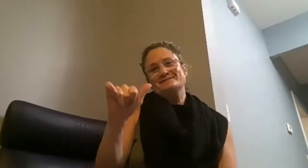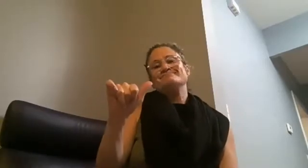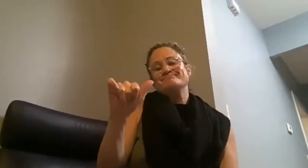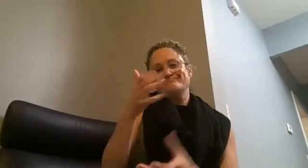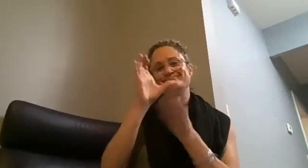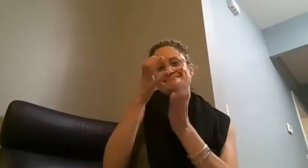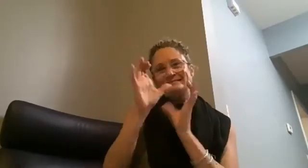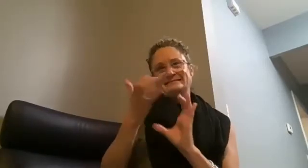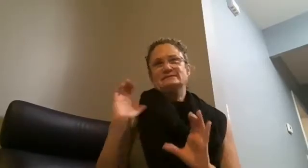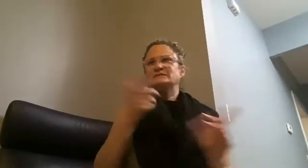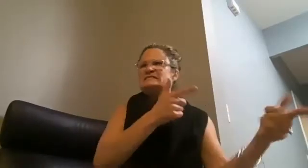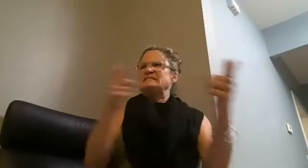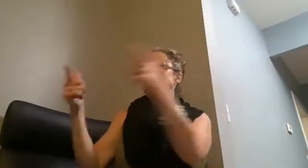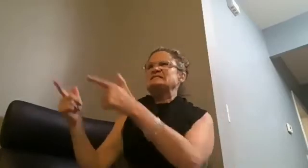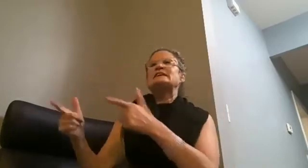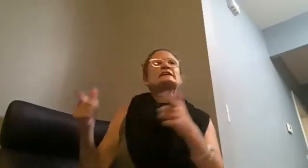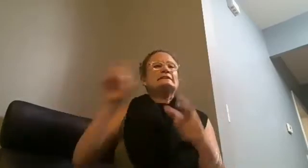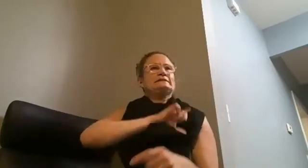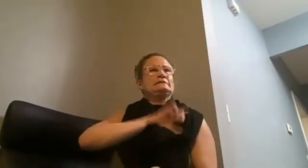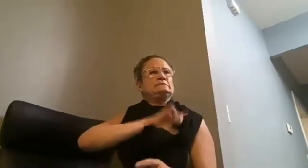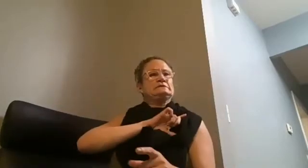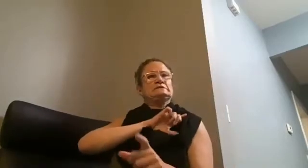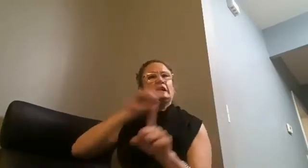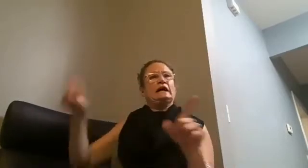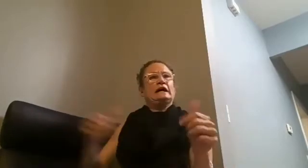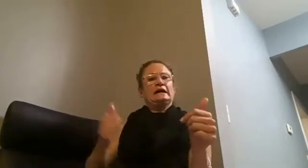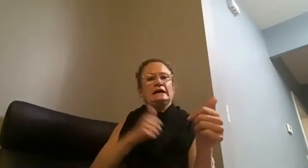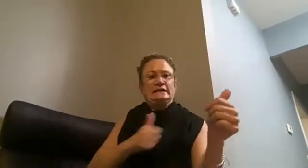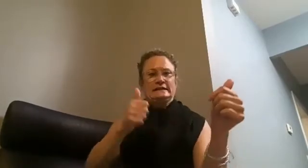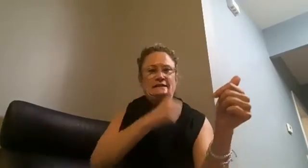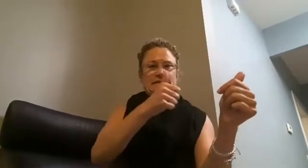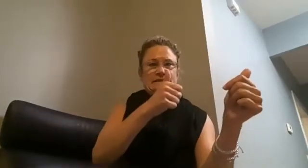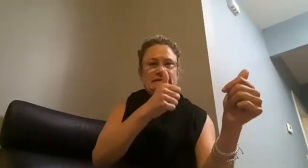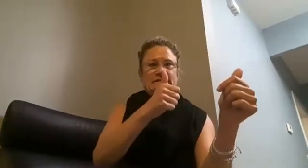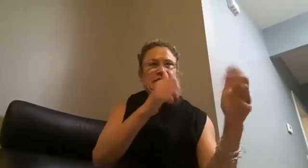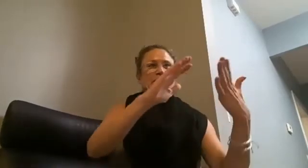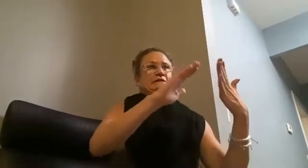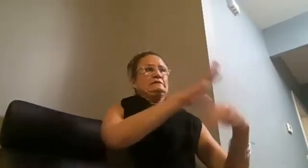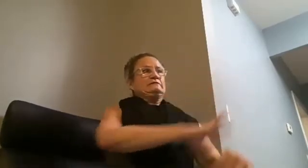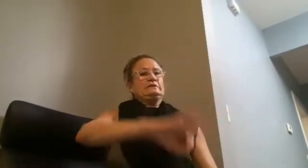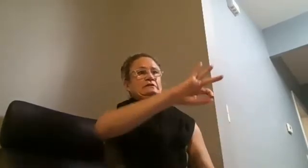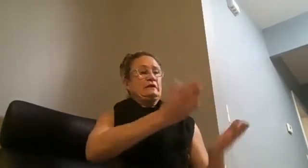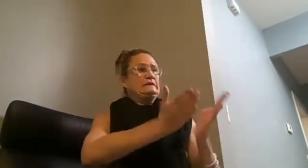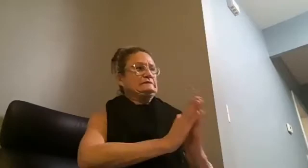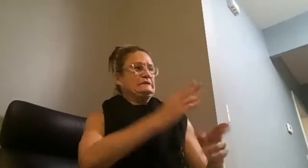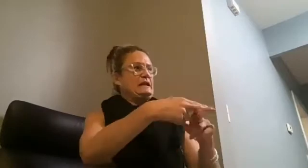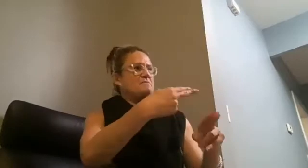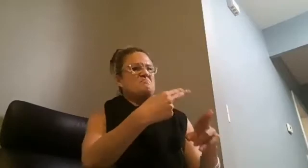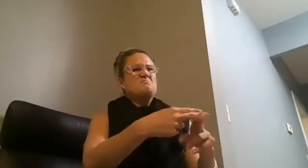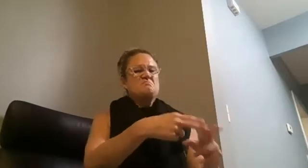illegal. And the cops start chasing us and they corner us in a field and they're asking us our names and our phone numbers. All of my friends are shaken up and